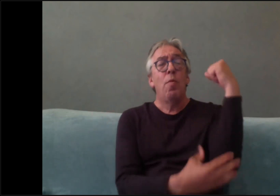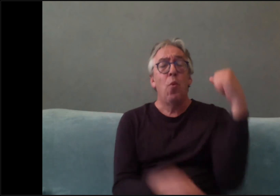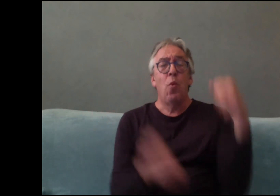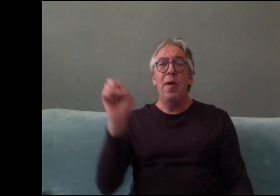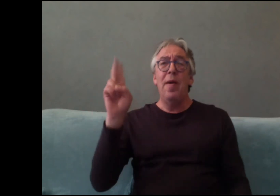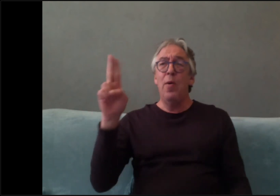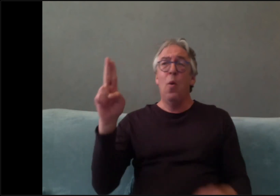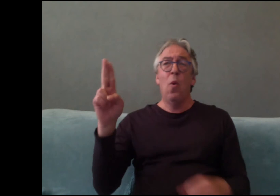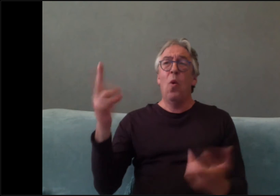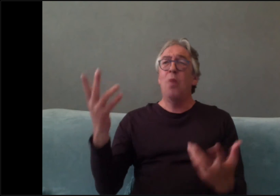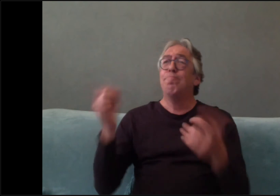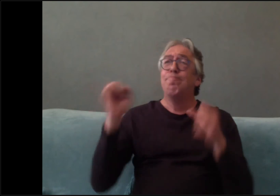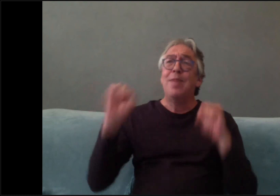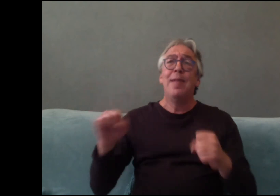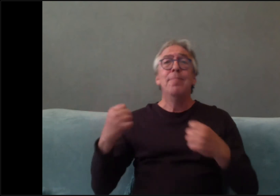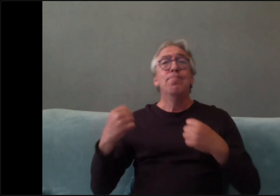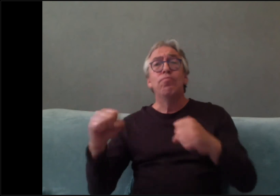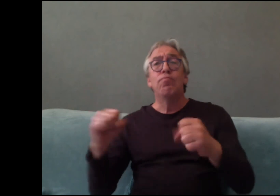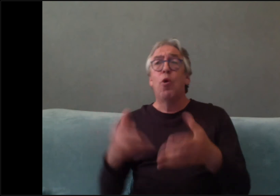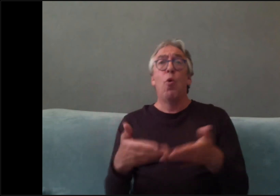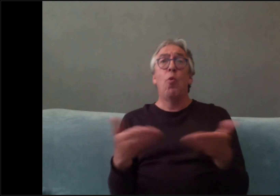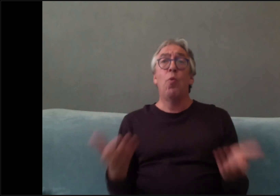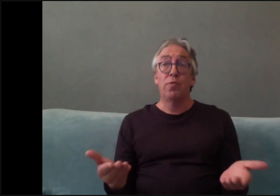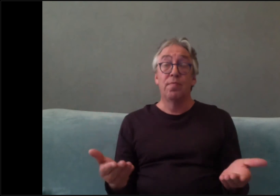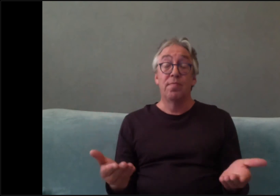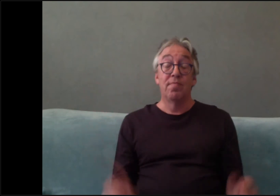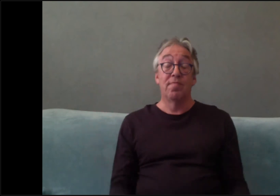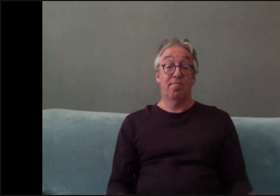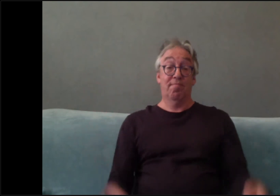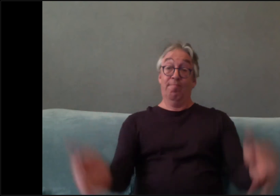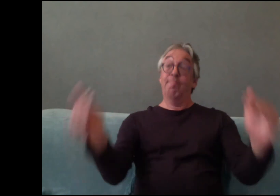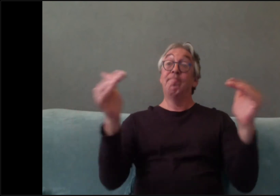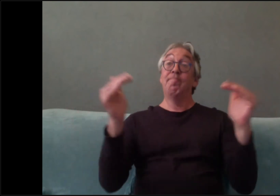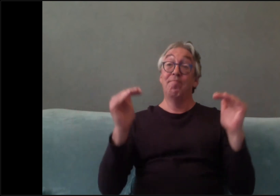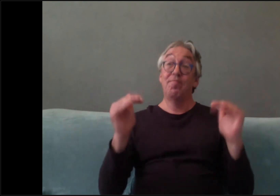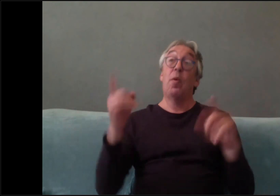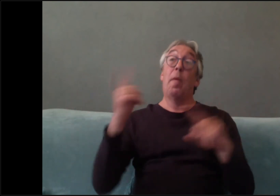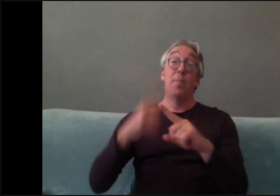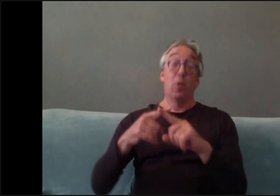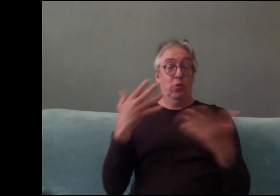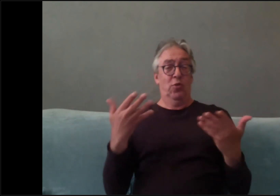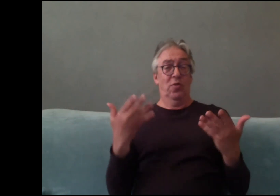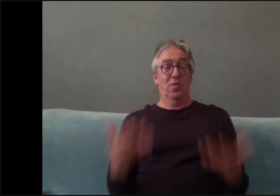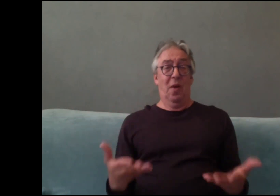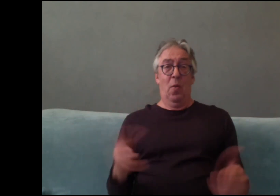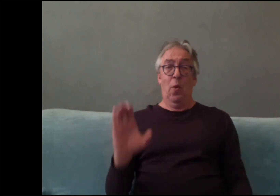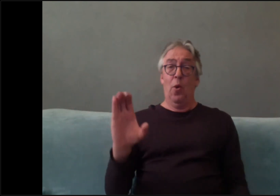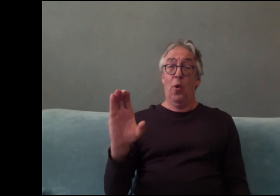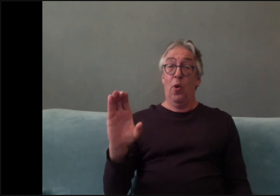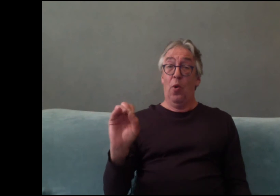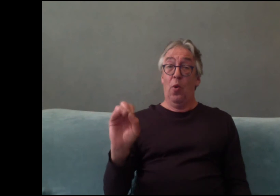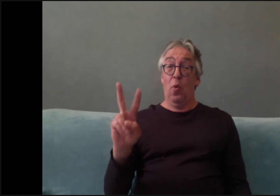particular challenges posed by the COVID-19 pandemic. We'll then be joined by